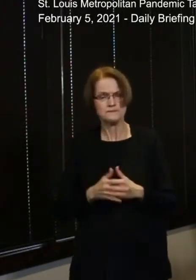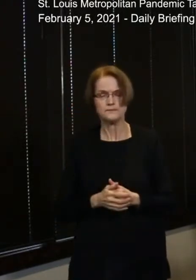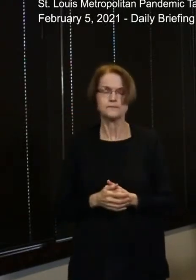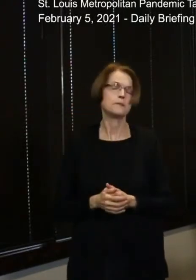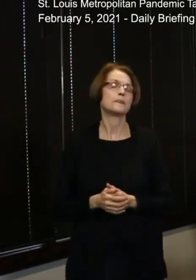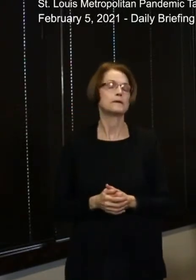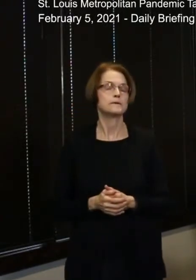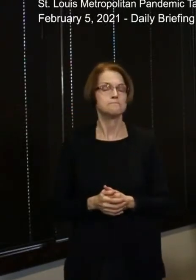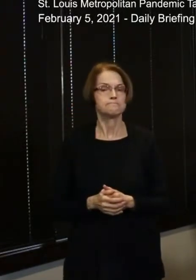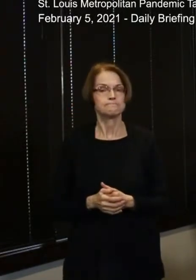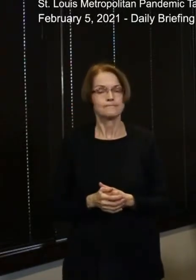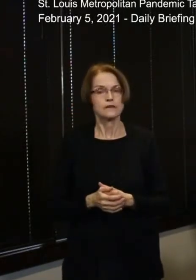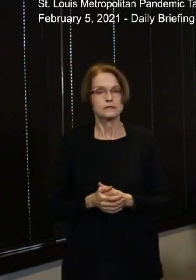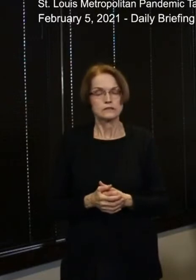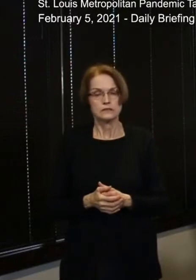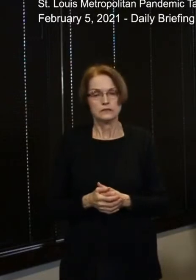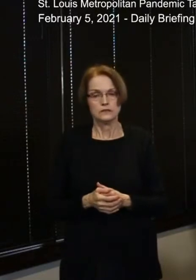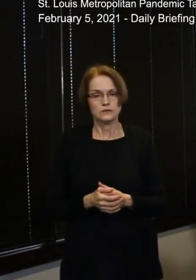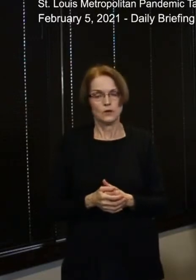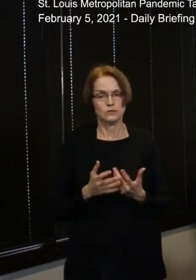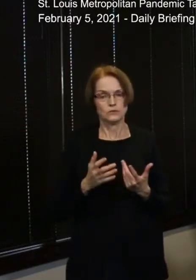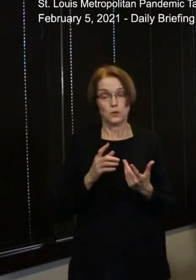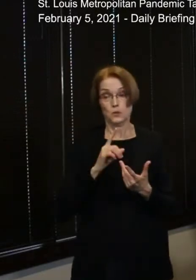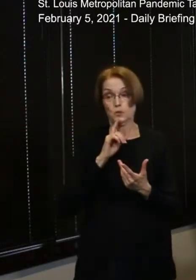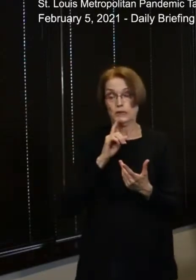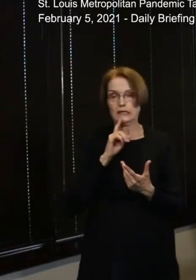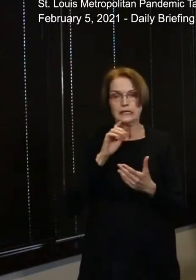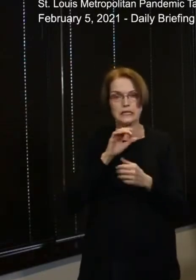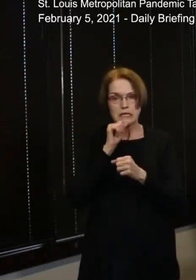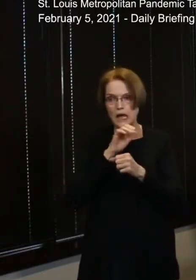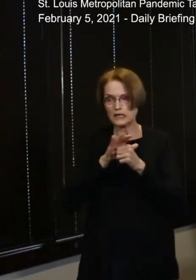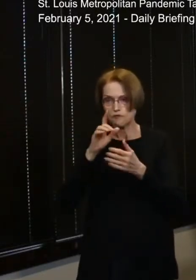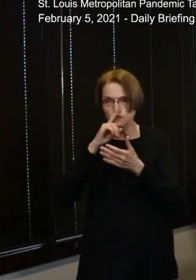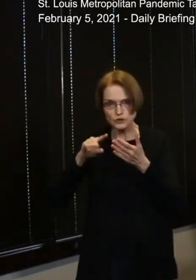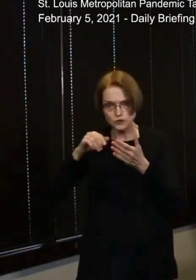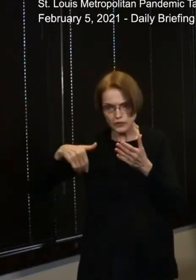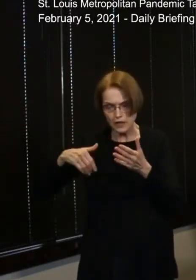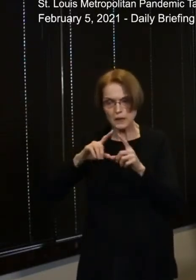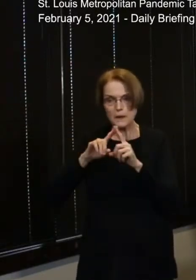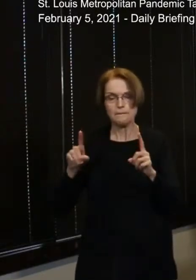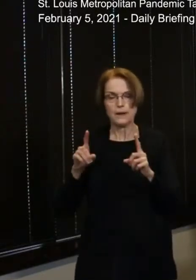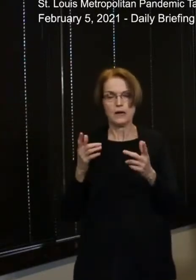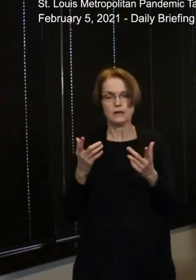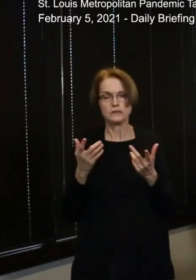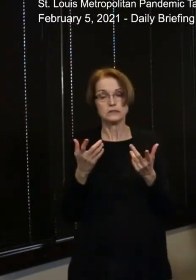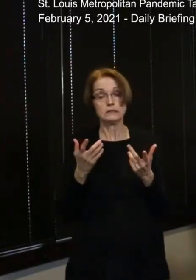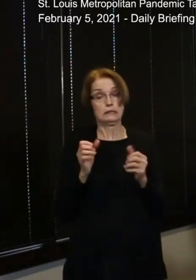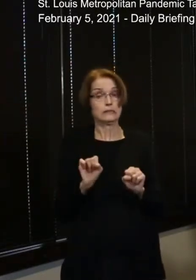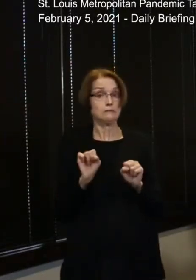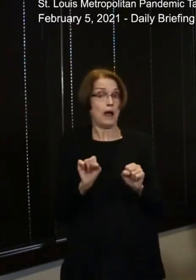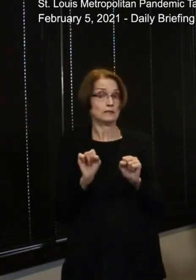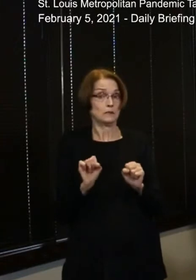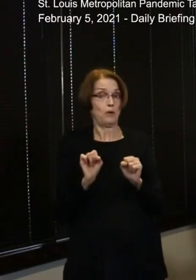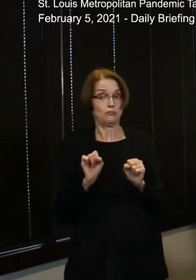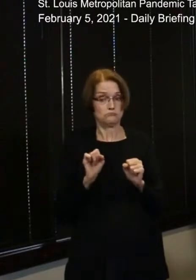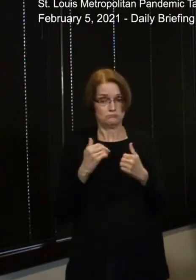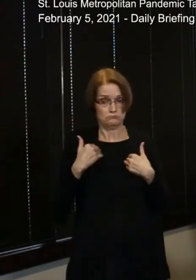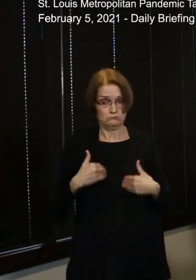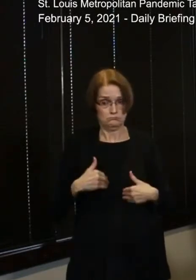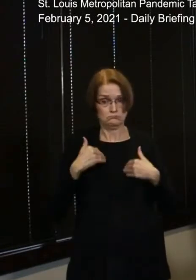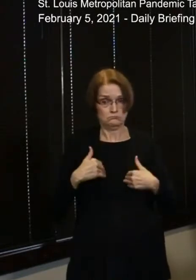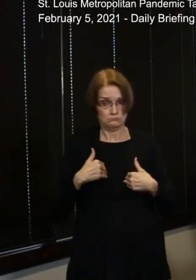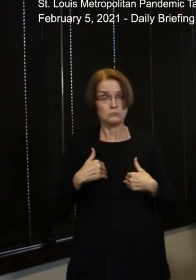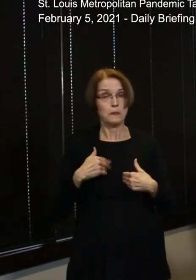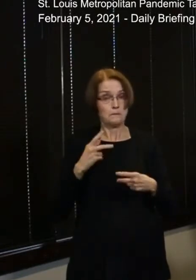So there isn't a lot of solid science on this yet, but there is a biological plausibility that people that have